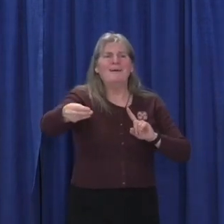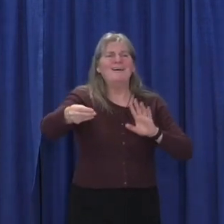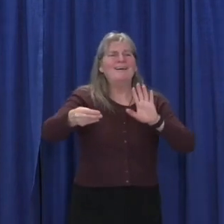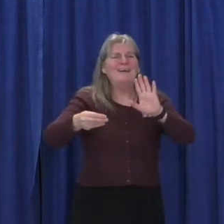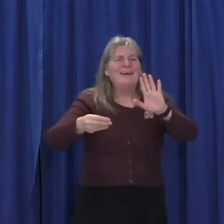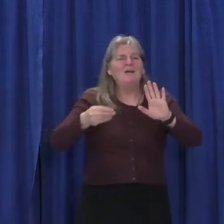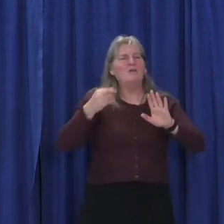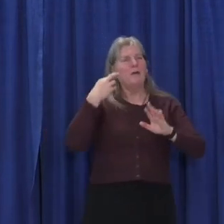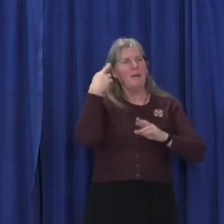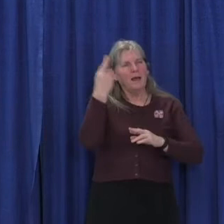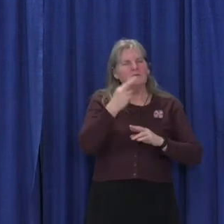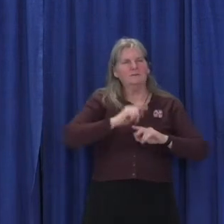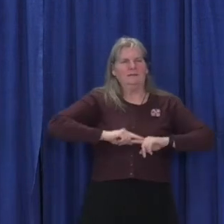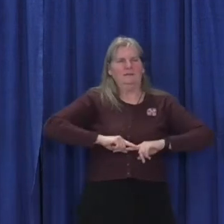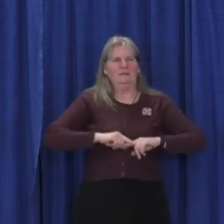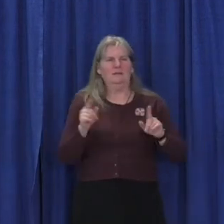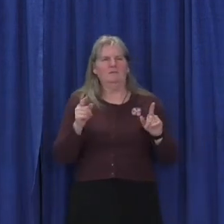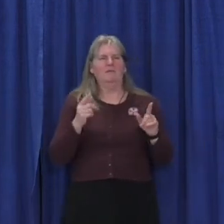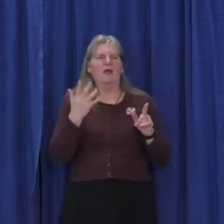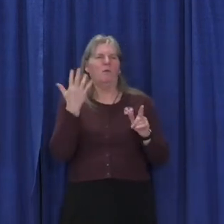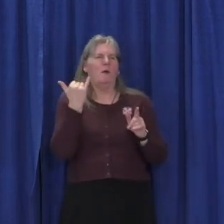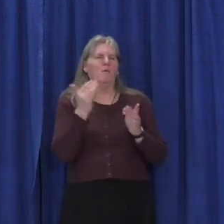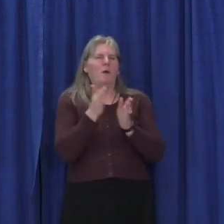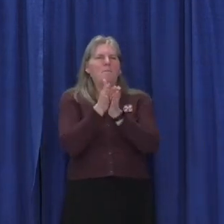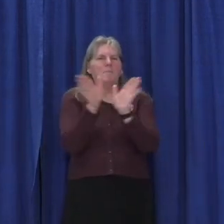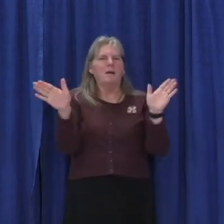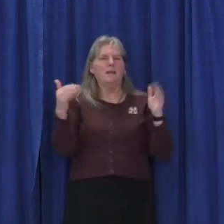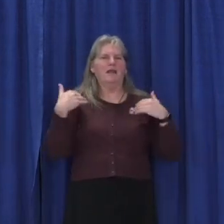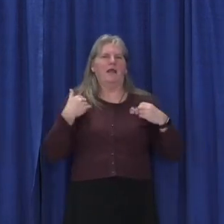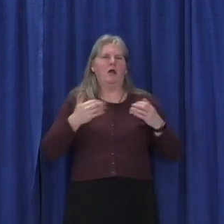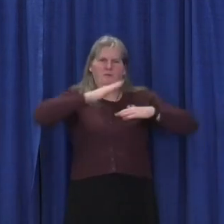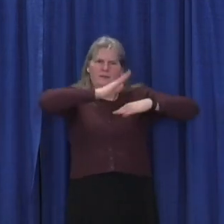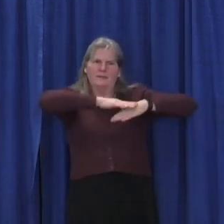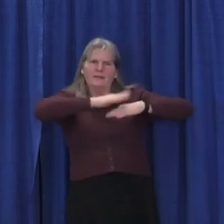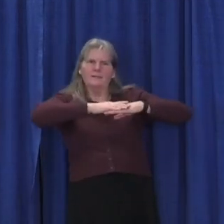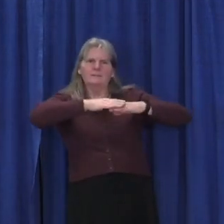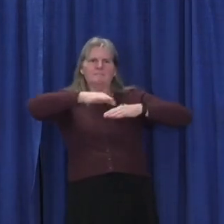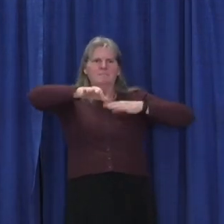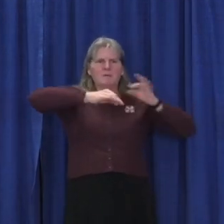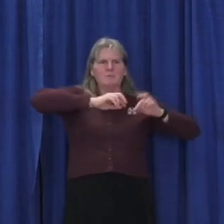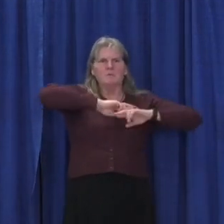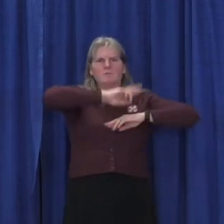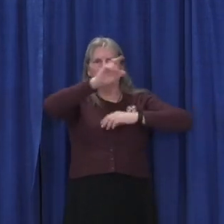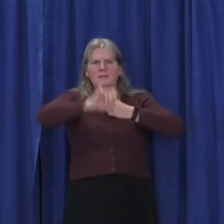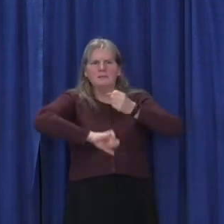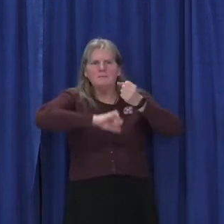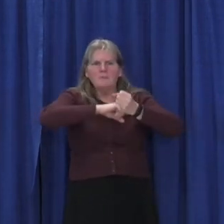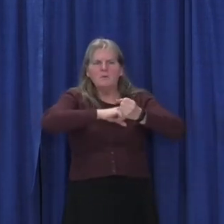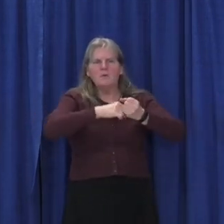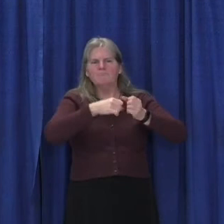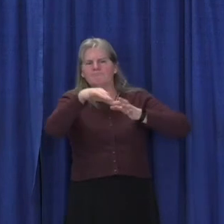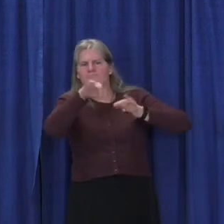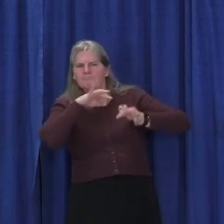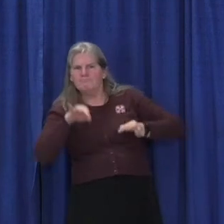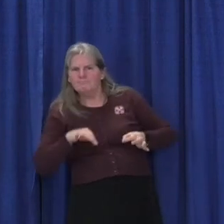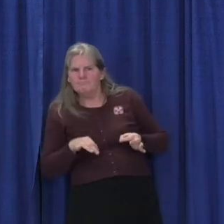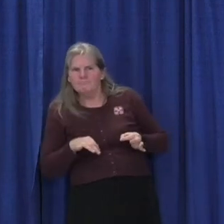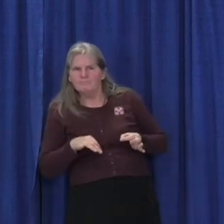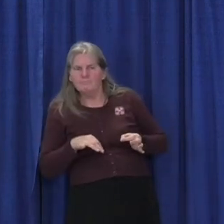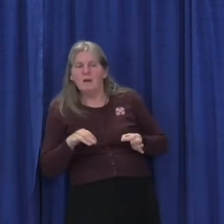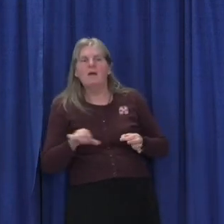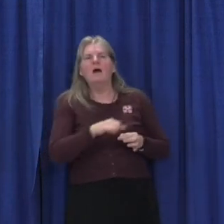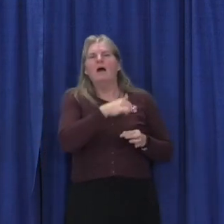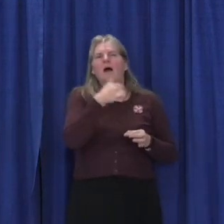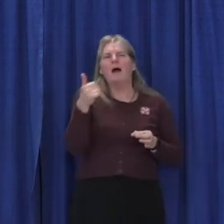is why we offer, public health counseling and advice, why we offer supports and that type of thing. The other thing, as I mentioned,